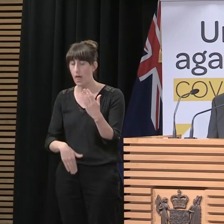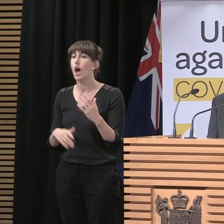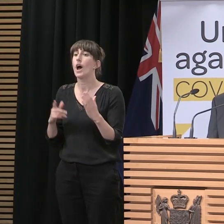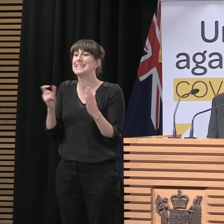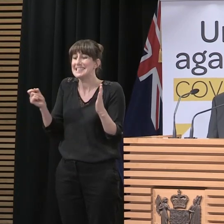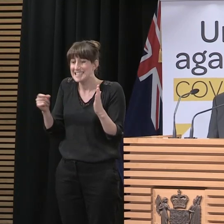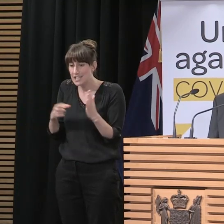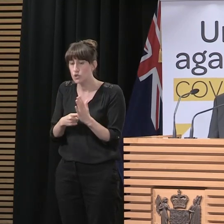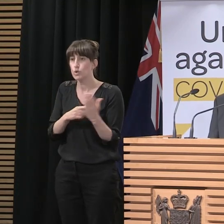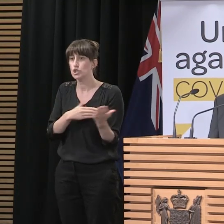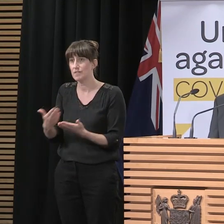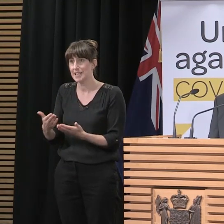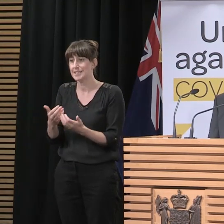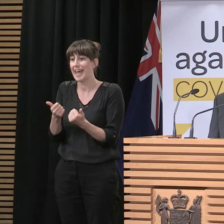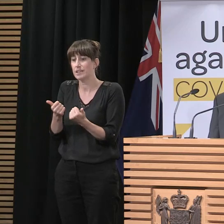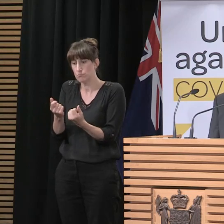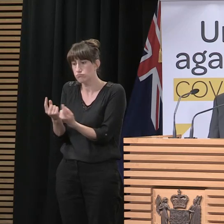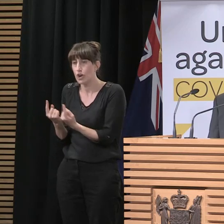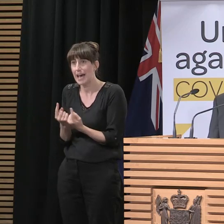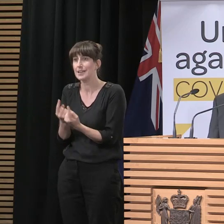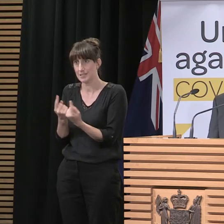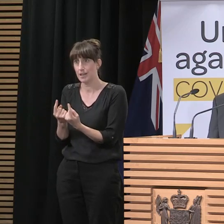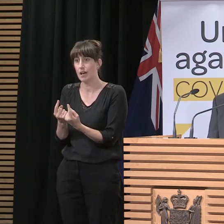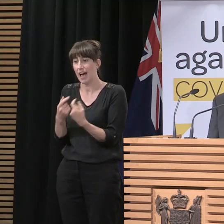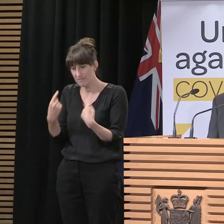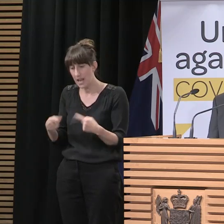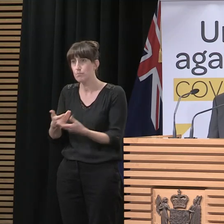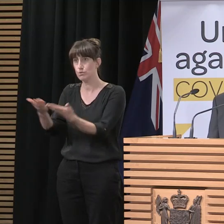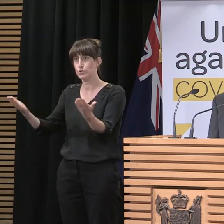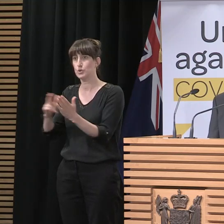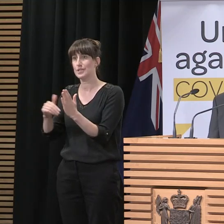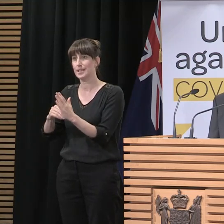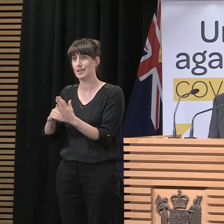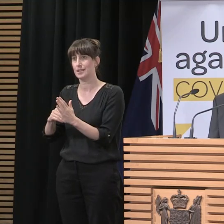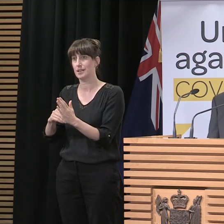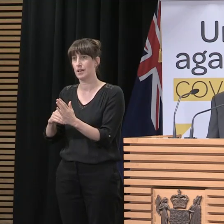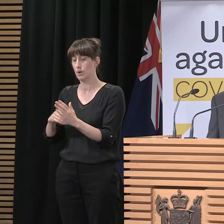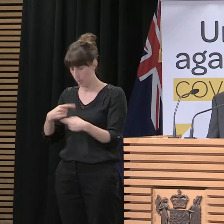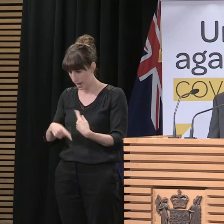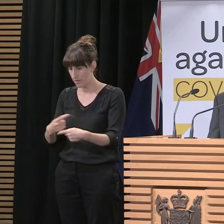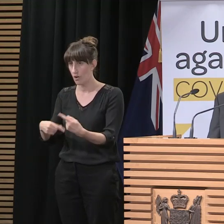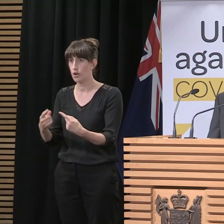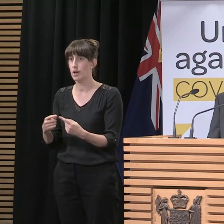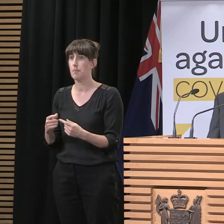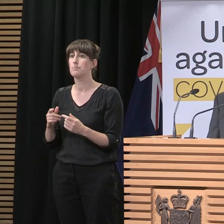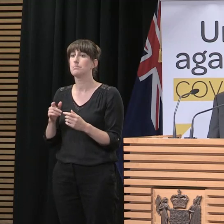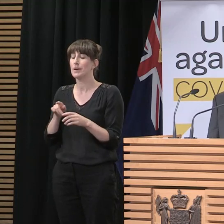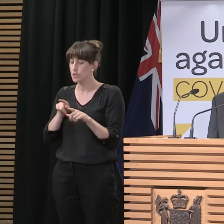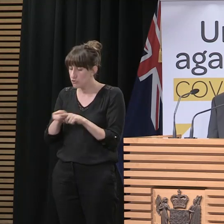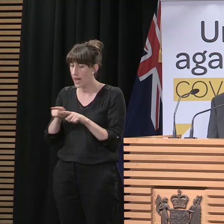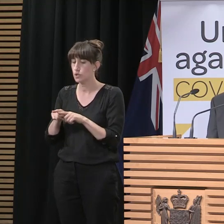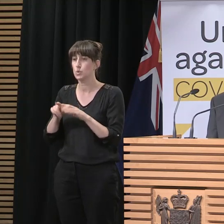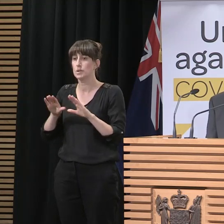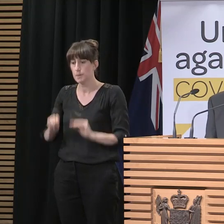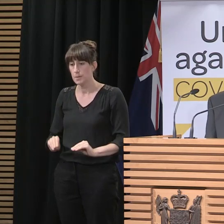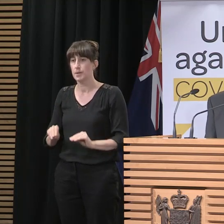goods remain available to New Zealanders whilst reducing the risk of spread. And one of the things we're clearly thinking about is that we don't